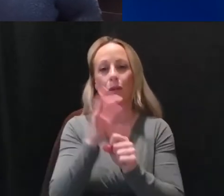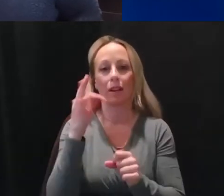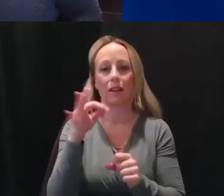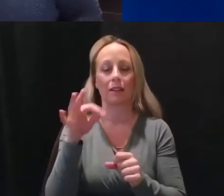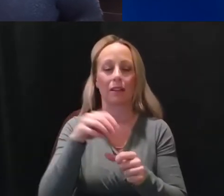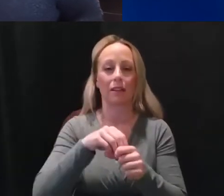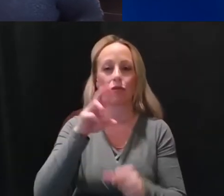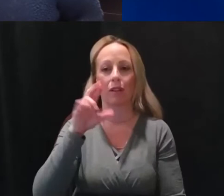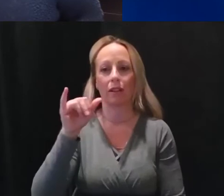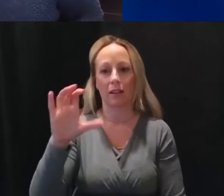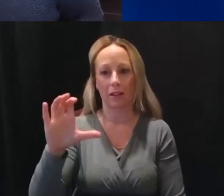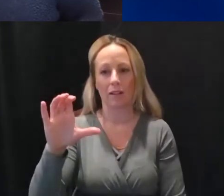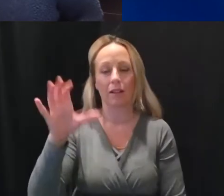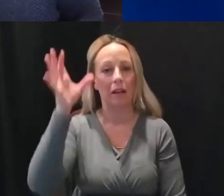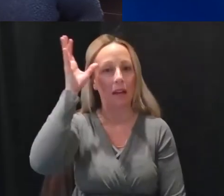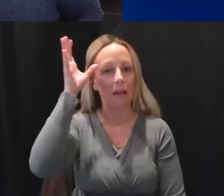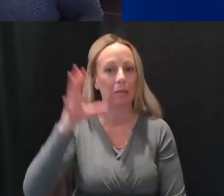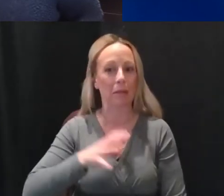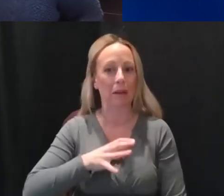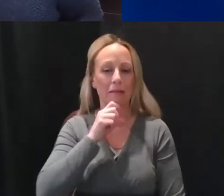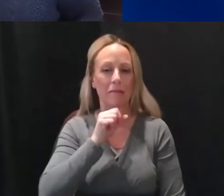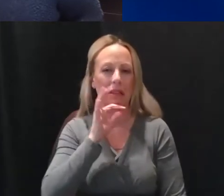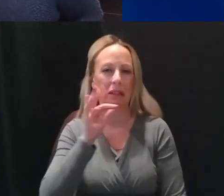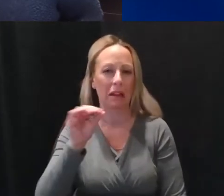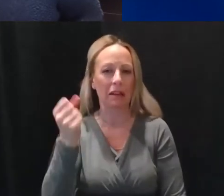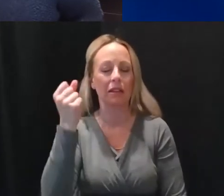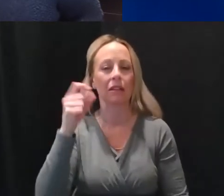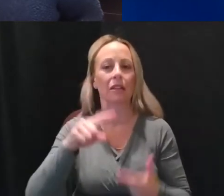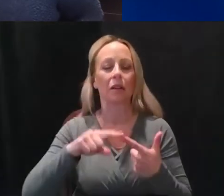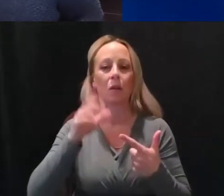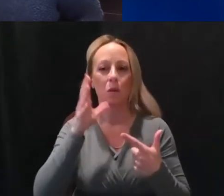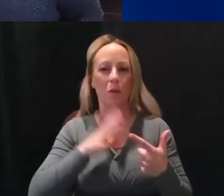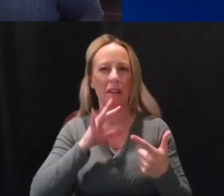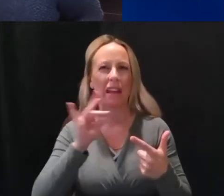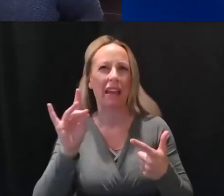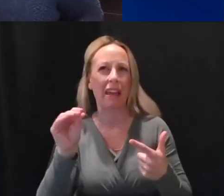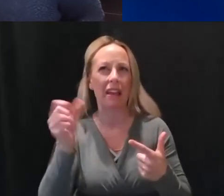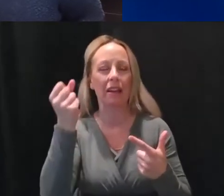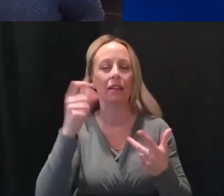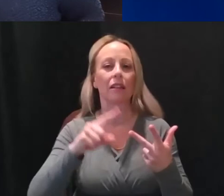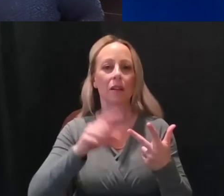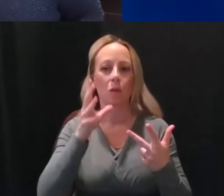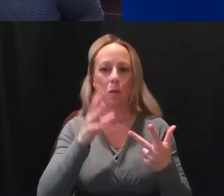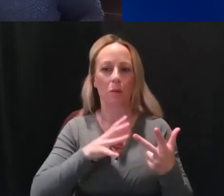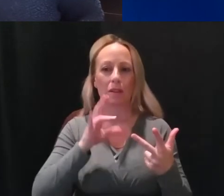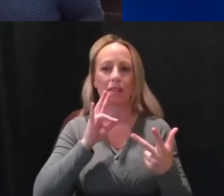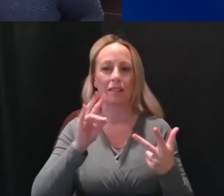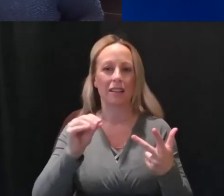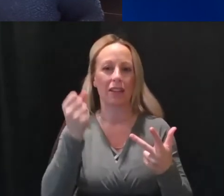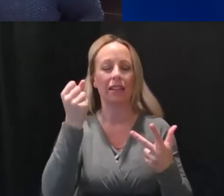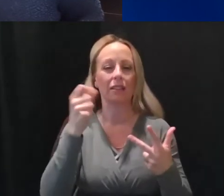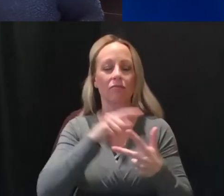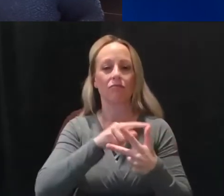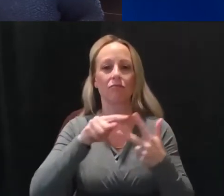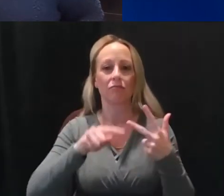County. A man in his 90s, a woman in her 80s, and a woman in her 70s, all of whom have been